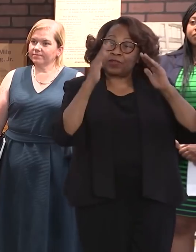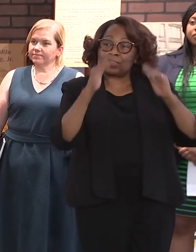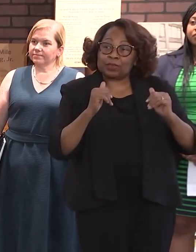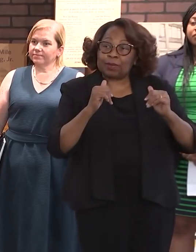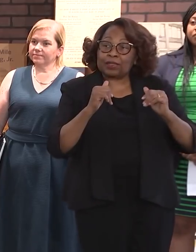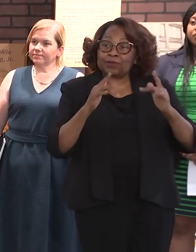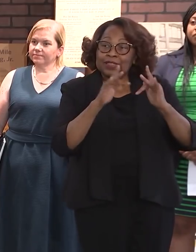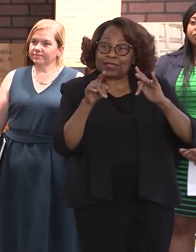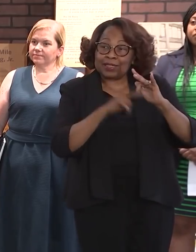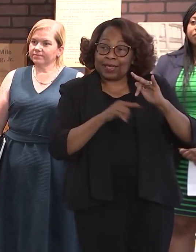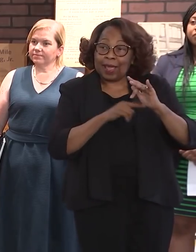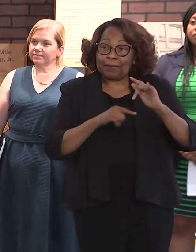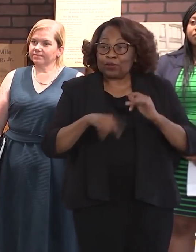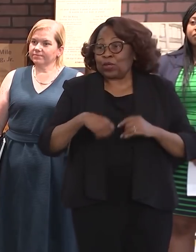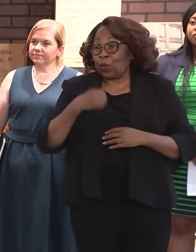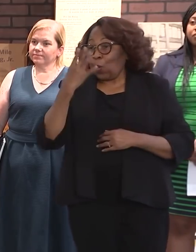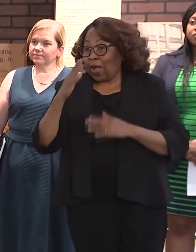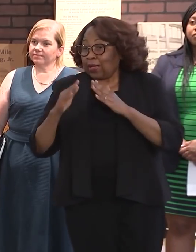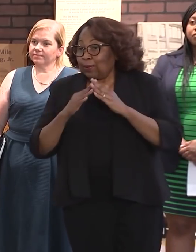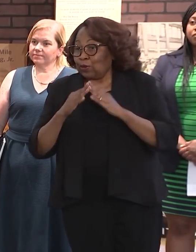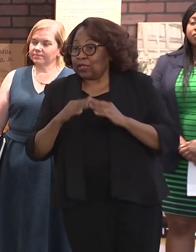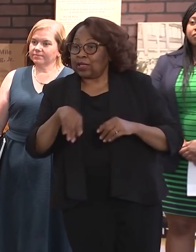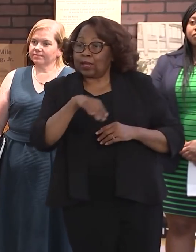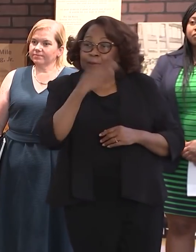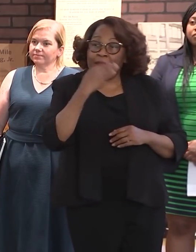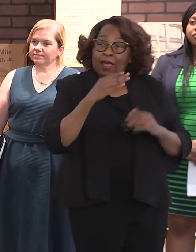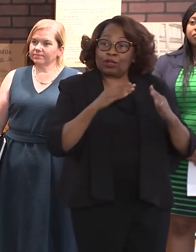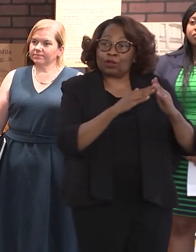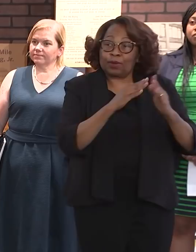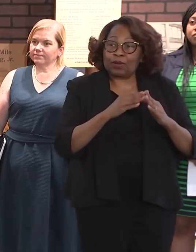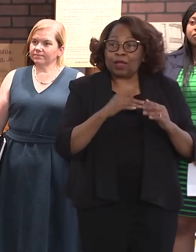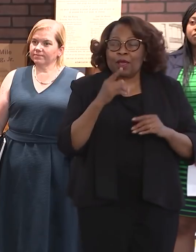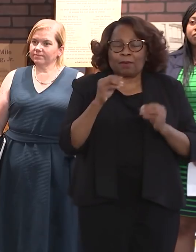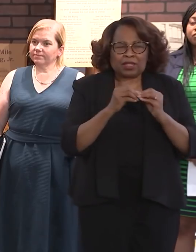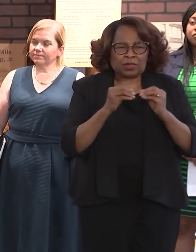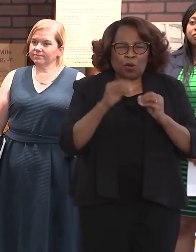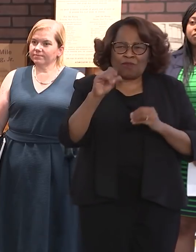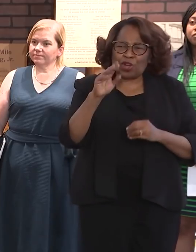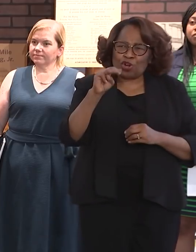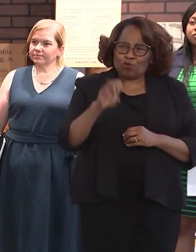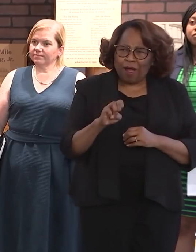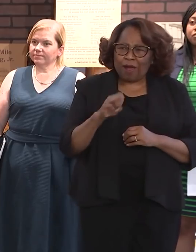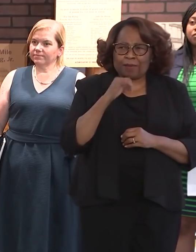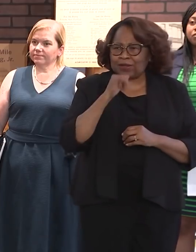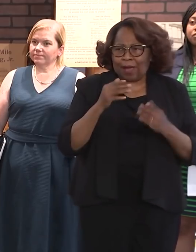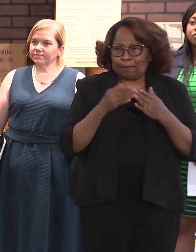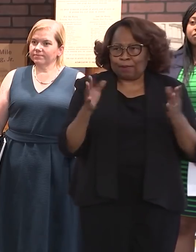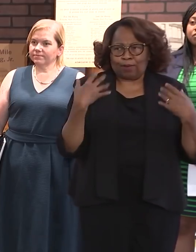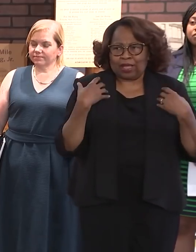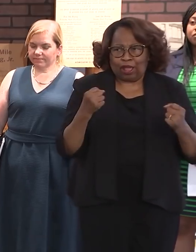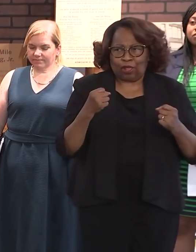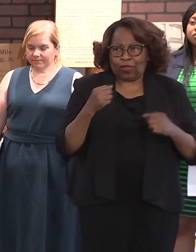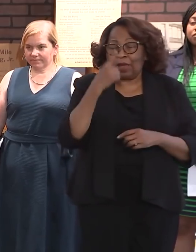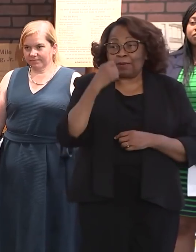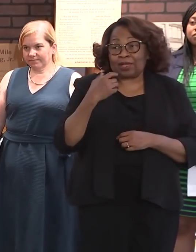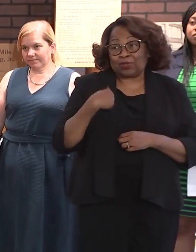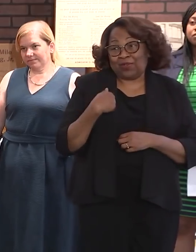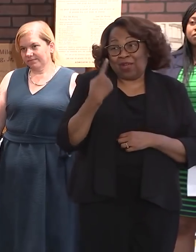white community and the black community, but many people feel that this is more of a crime problem and not a public health crisis, because we've